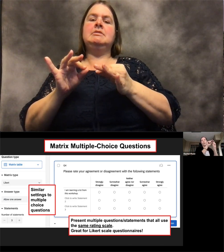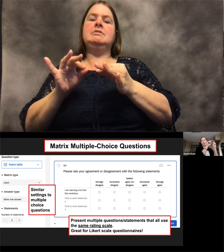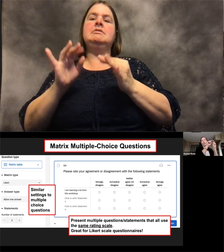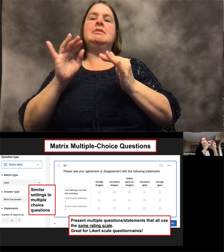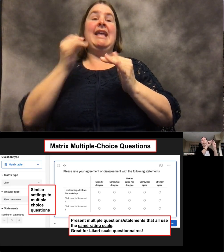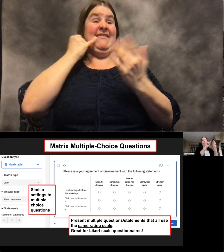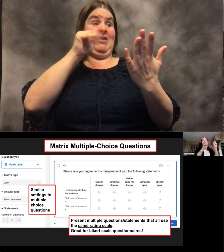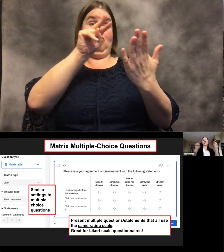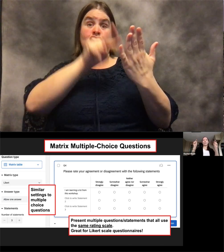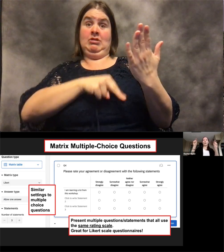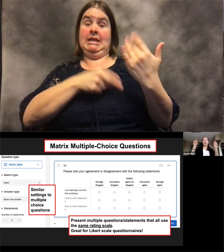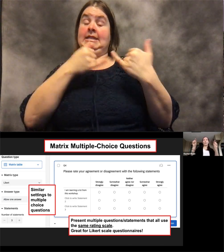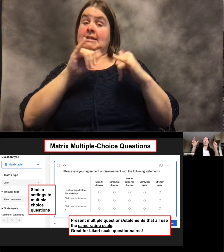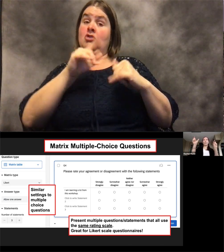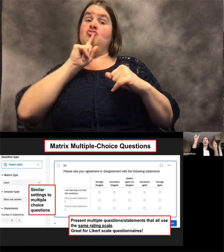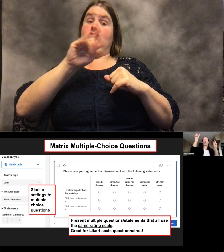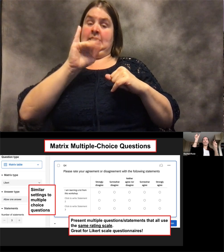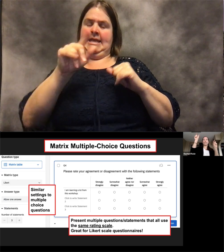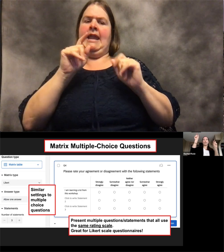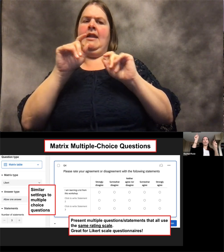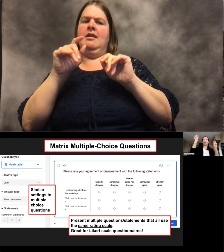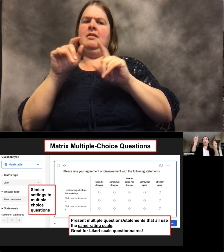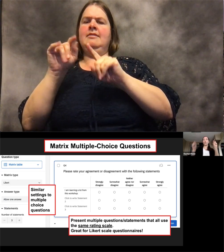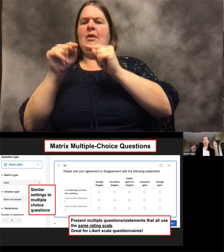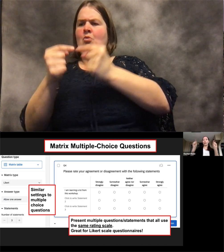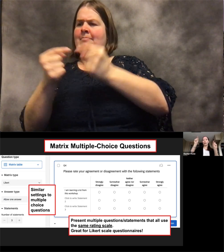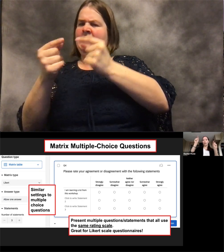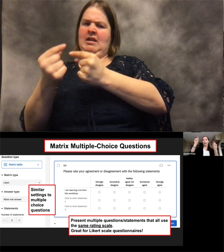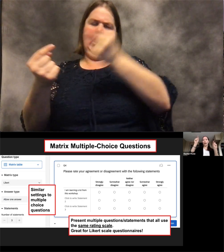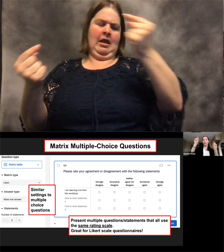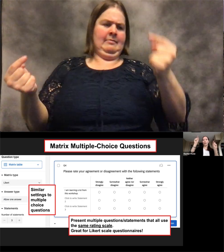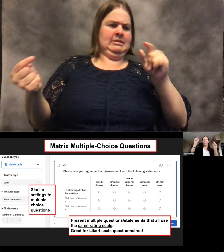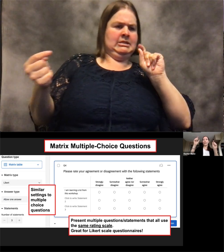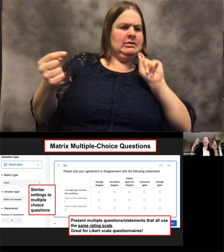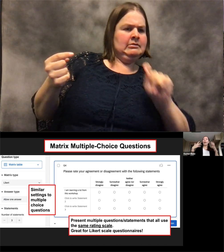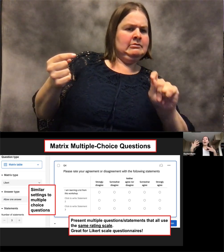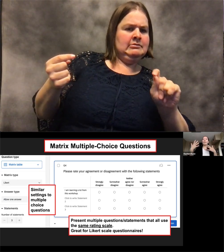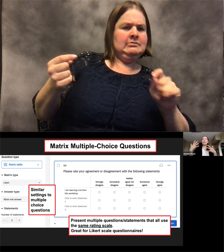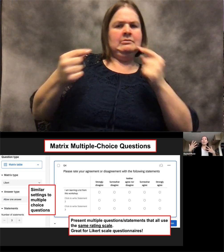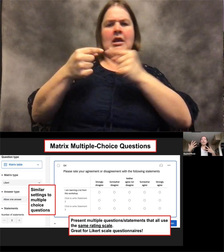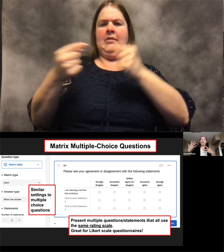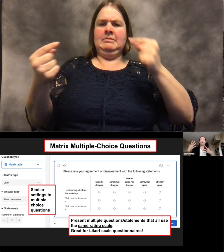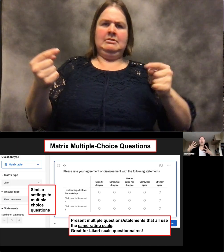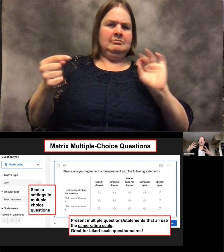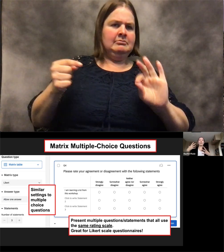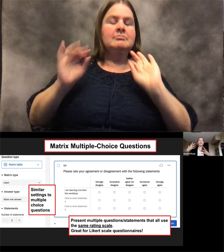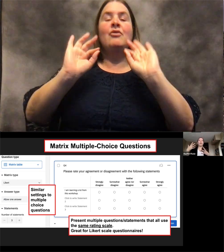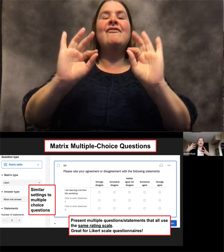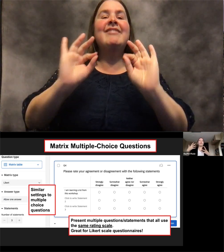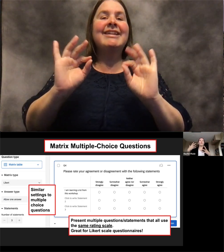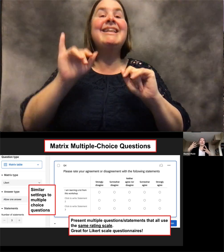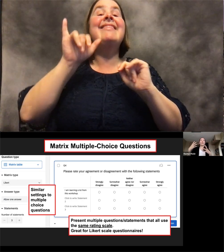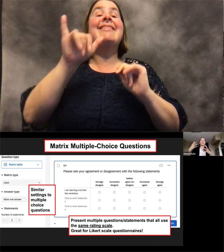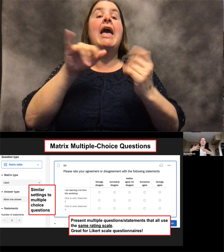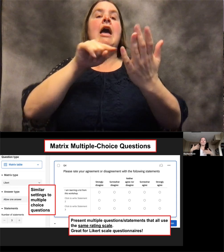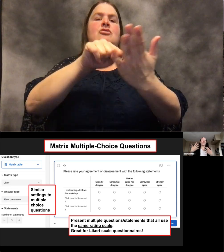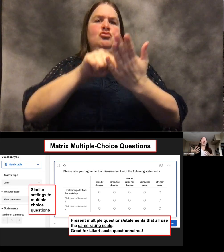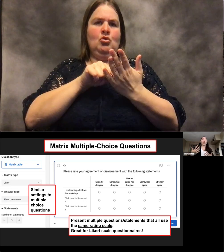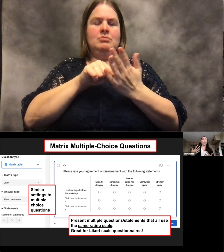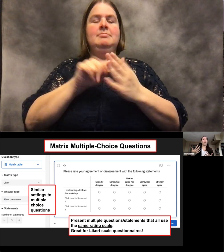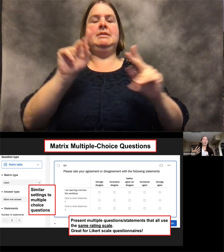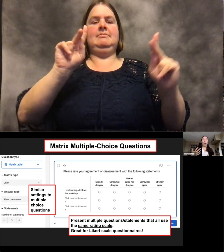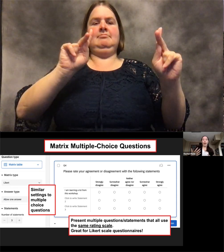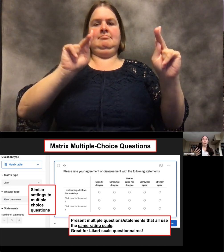reverse option as opposed to that strongly agree option. And that just tells me that people have